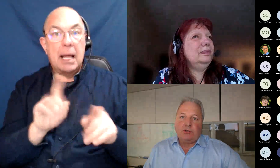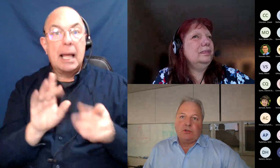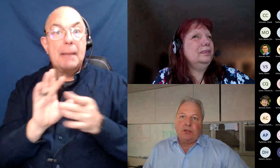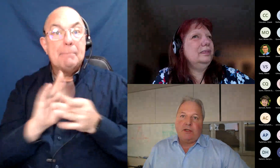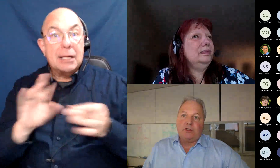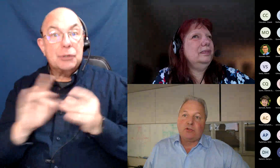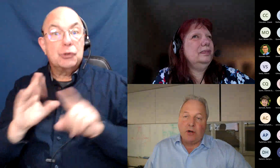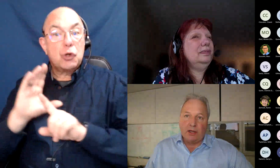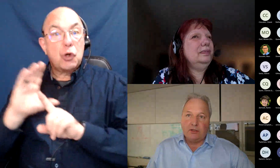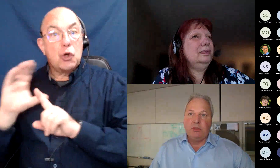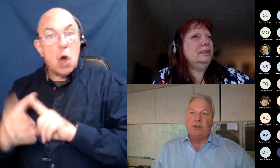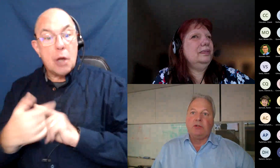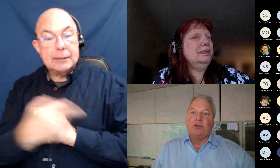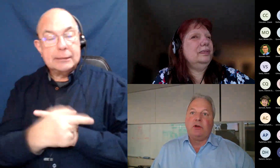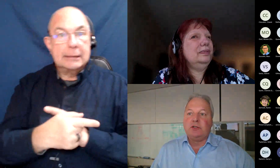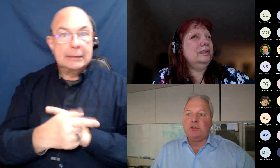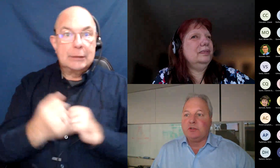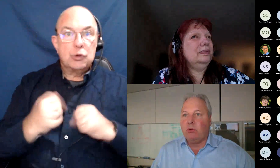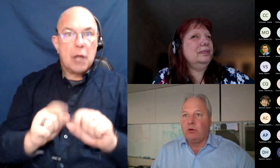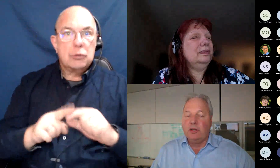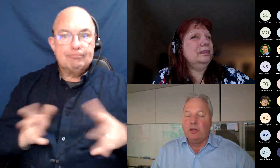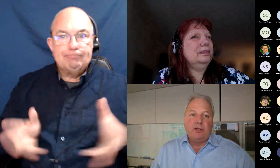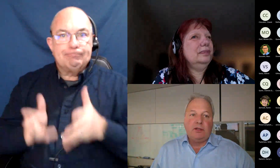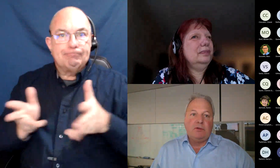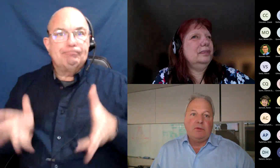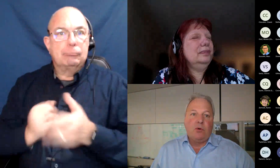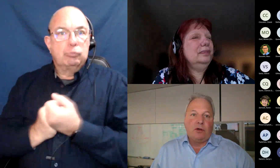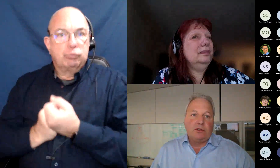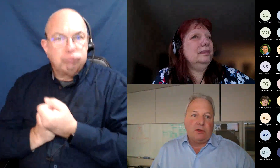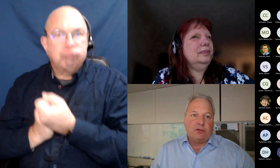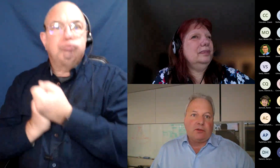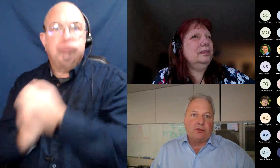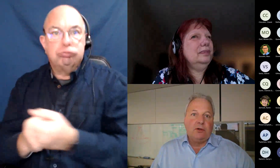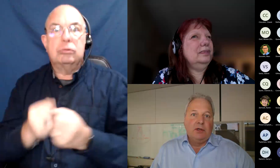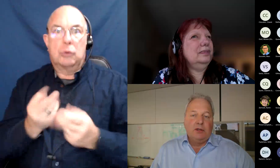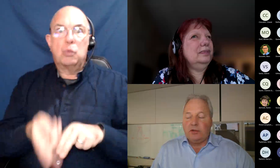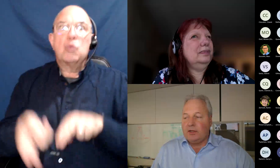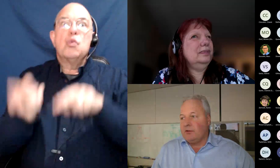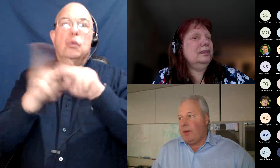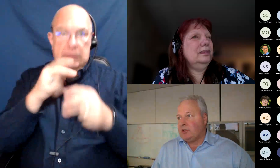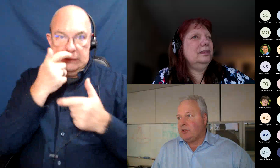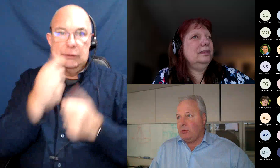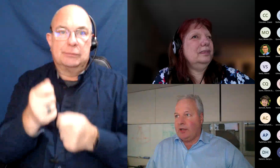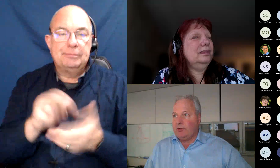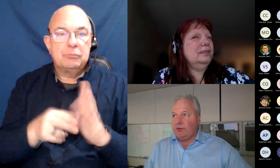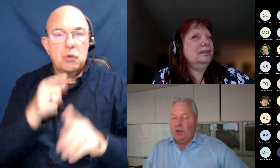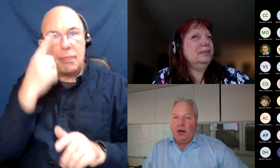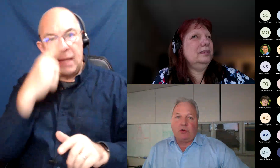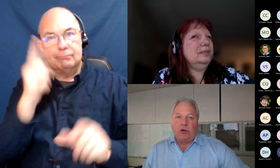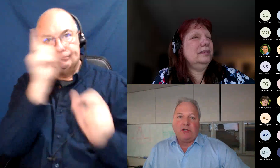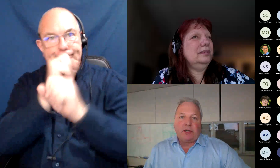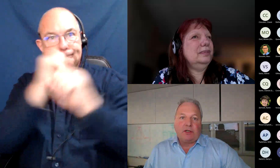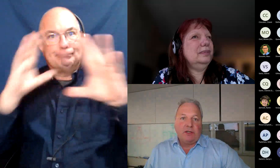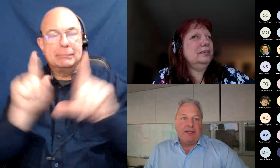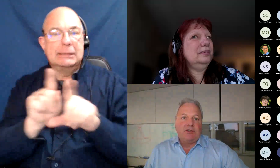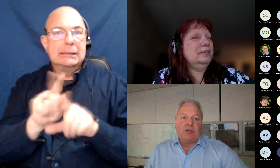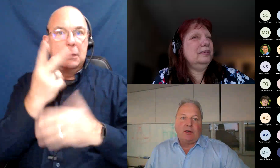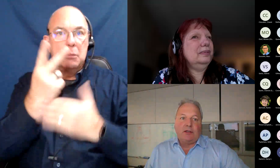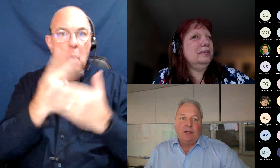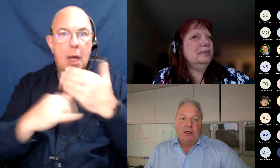the culture that it's trying to build and trying to support is even more interesting. So, think of the Passport as a